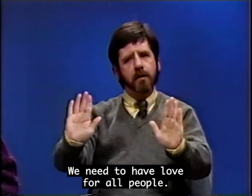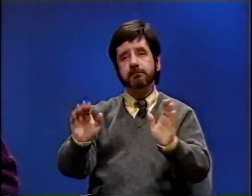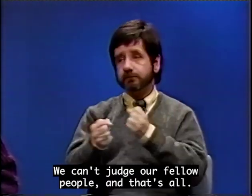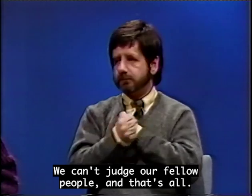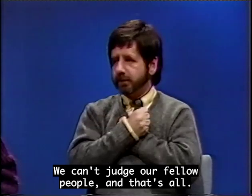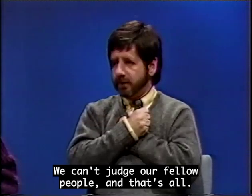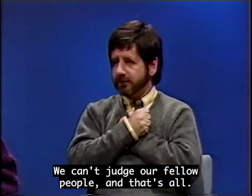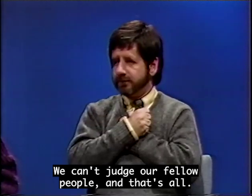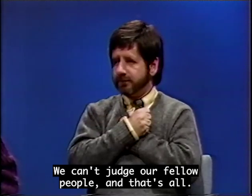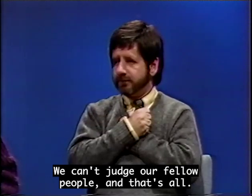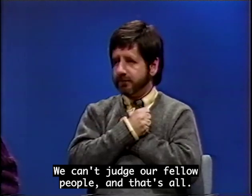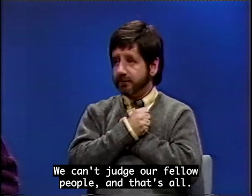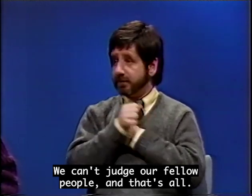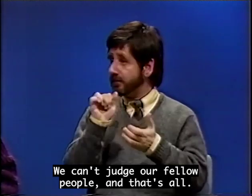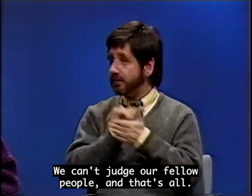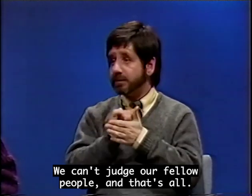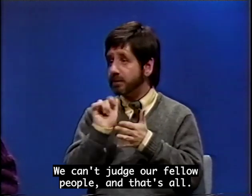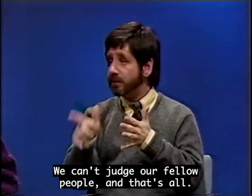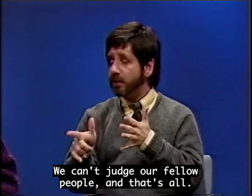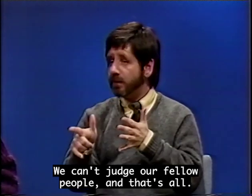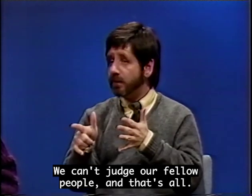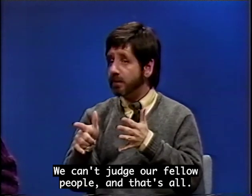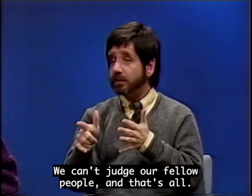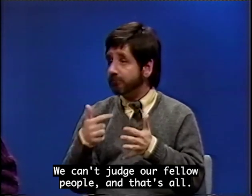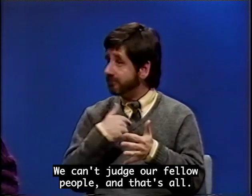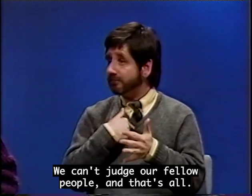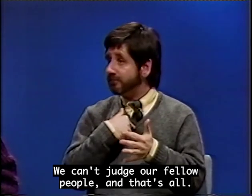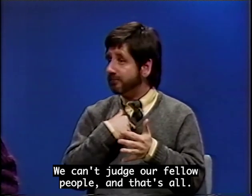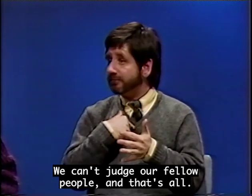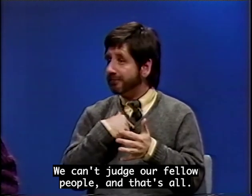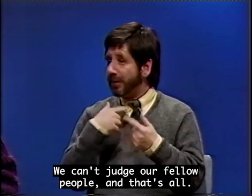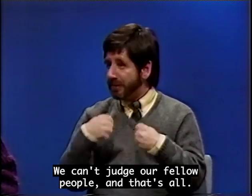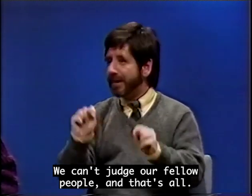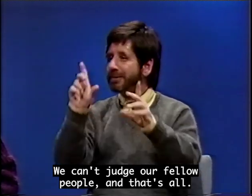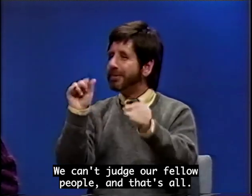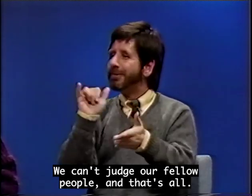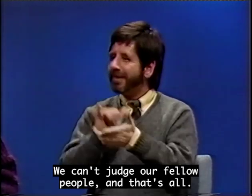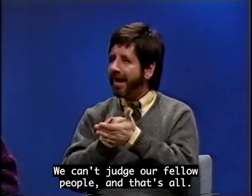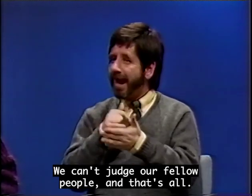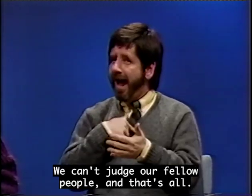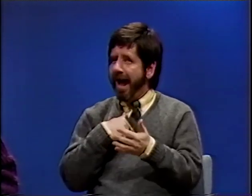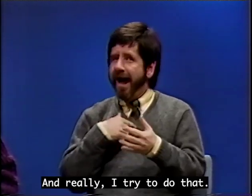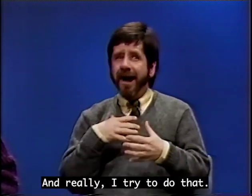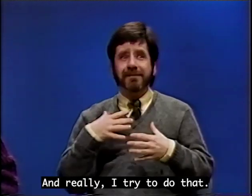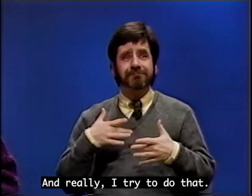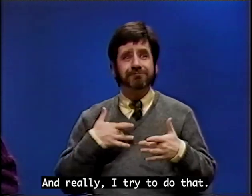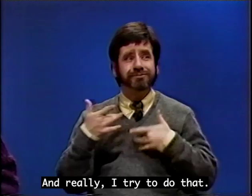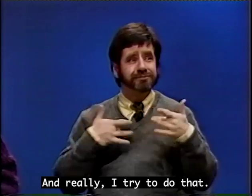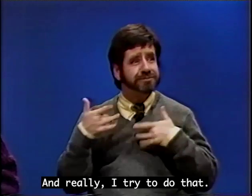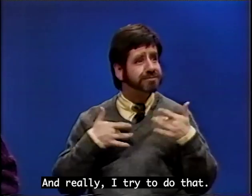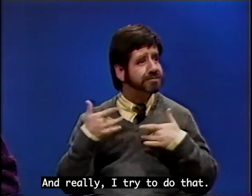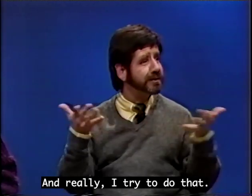We can't judge our fellow people, and that's all. And really, I try to do